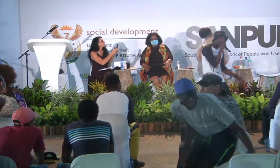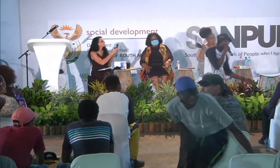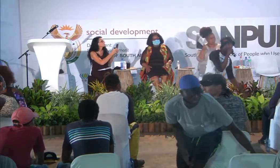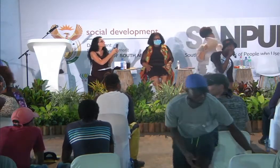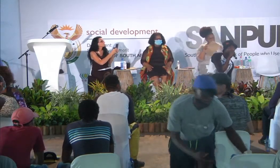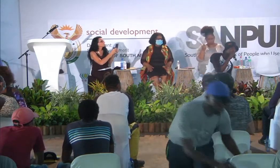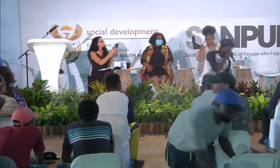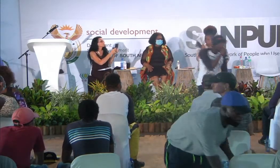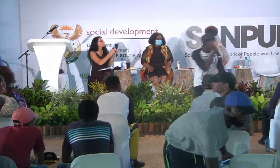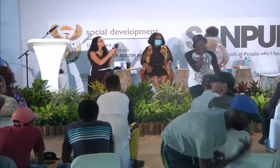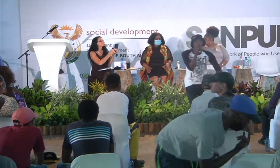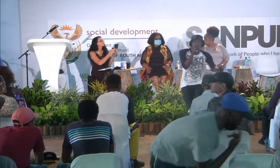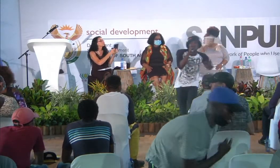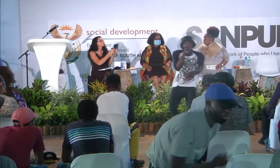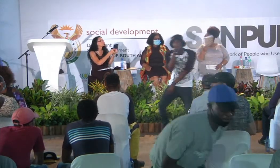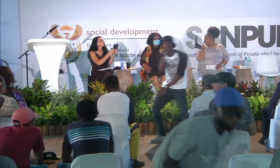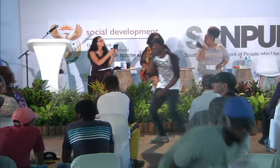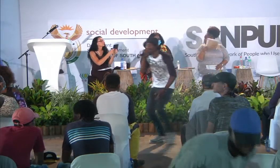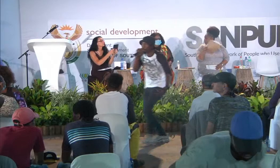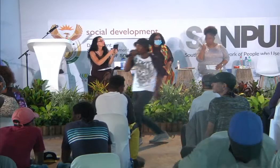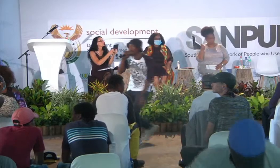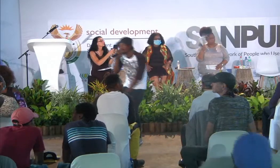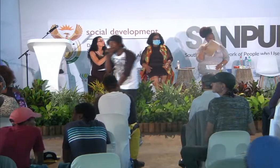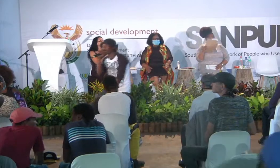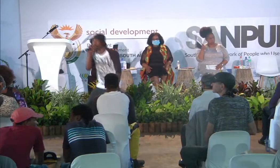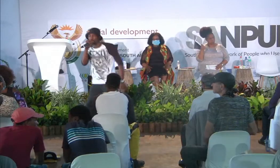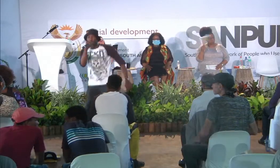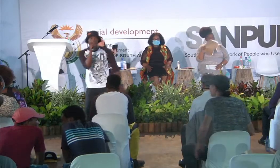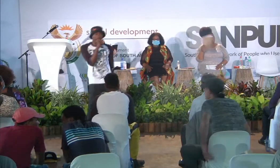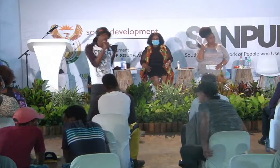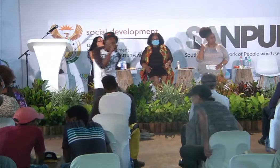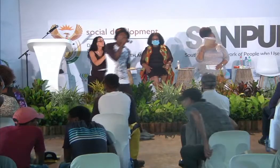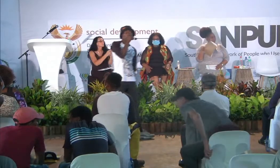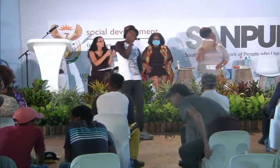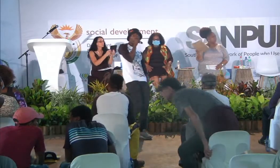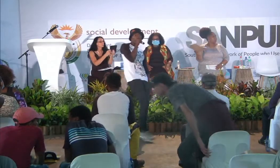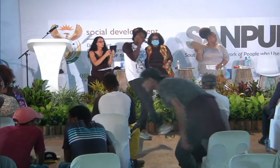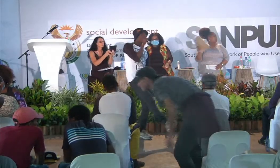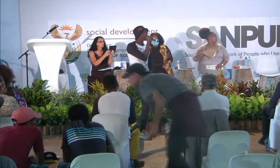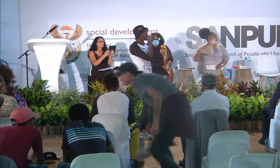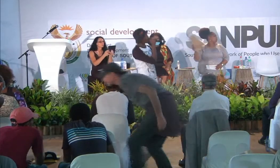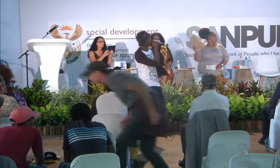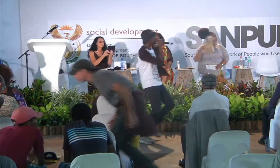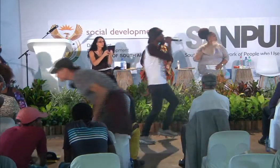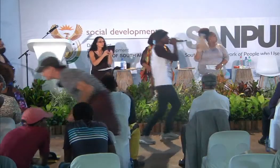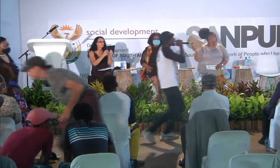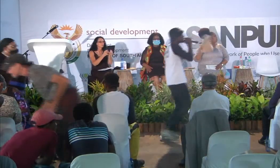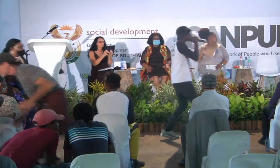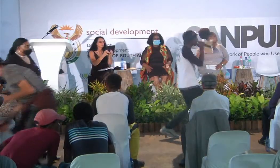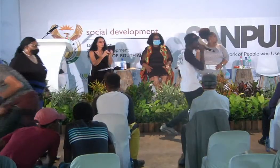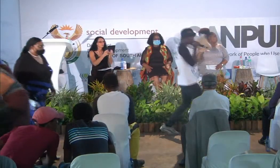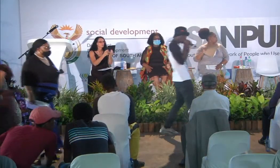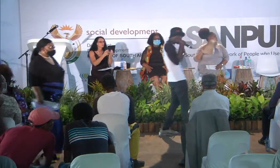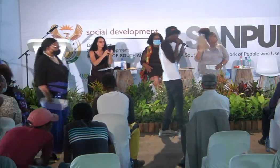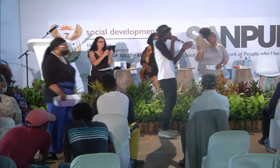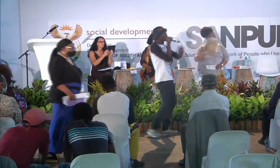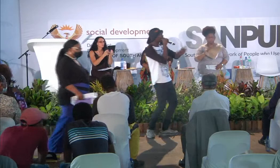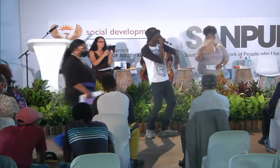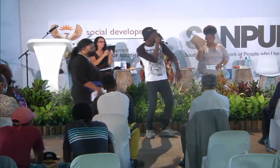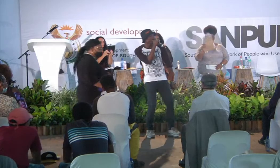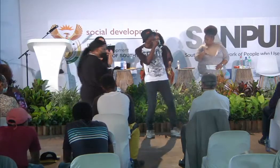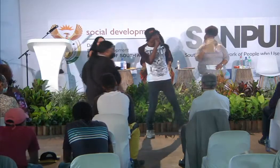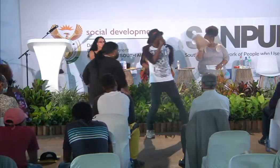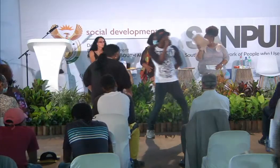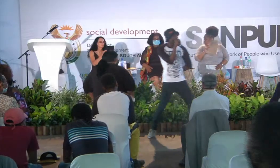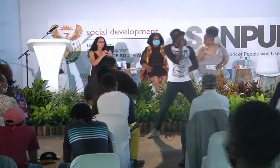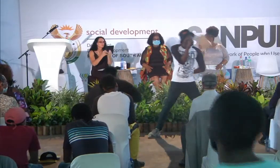like ATM. My sound proves to be best. I'm MIA, I'm the ghetto speaker. JPL. First approach, I'm flowing a blank face. You tell it in your